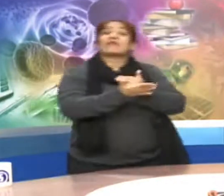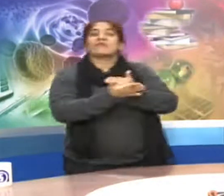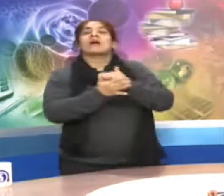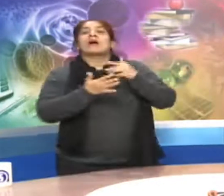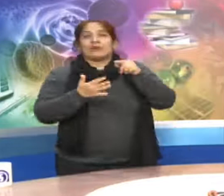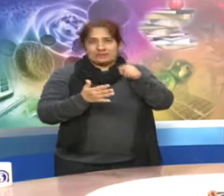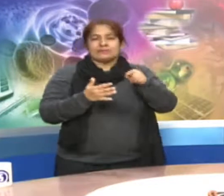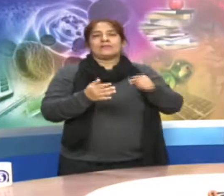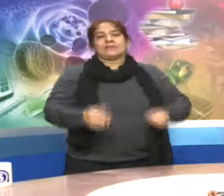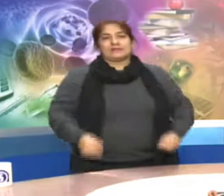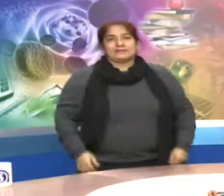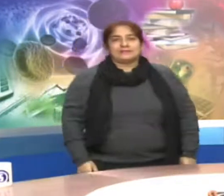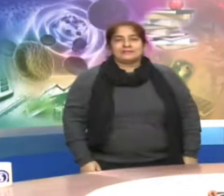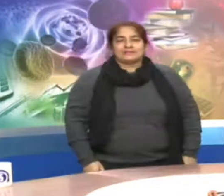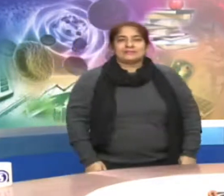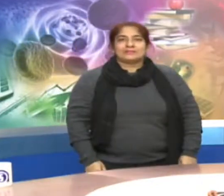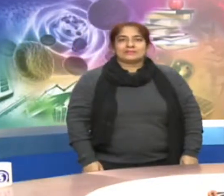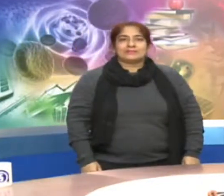from anything that can harm them.